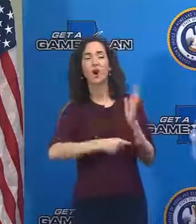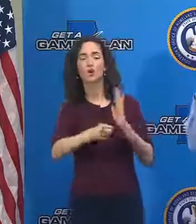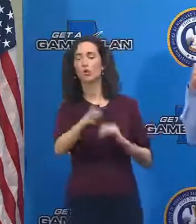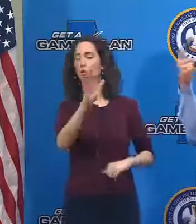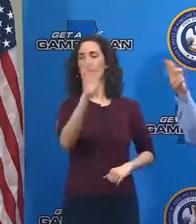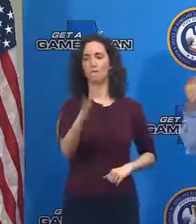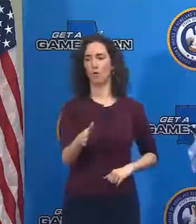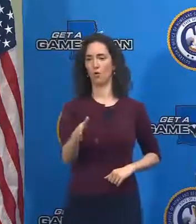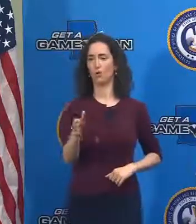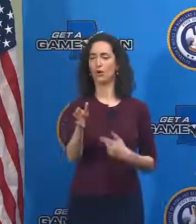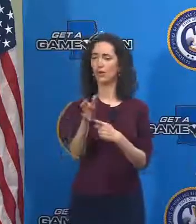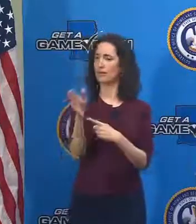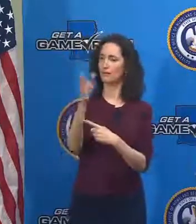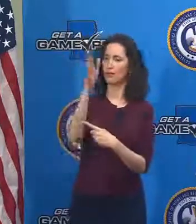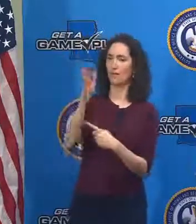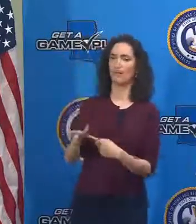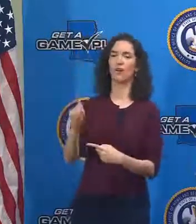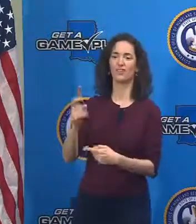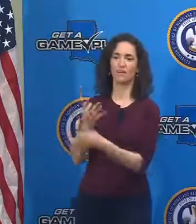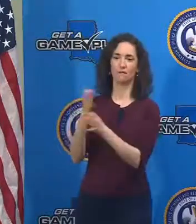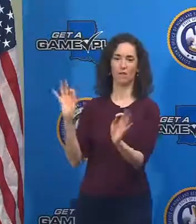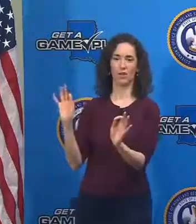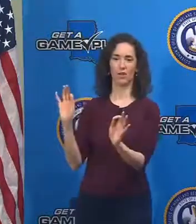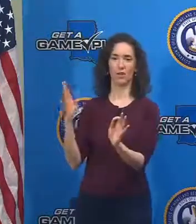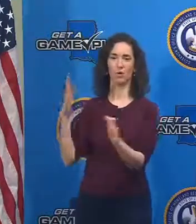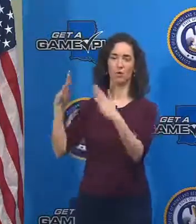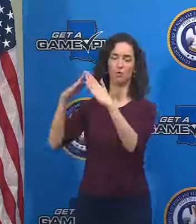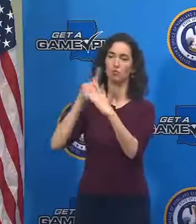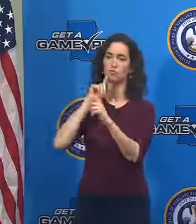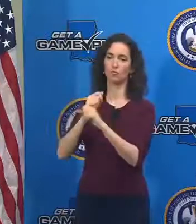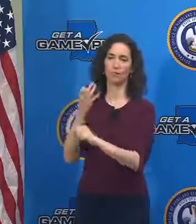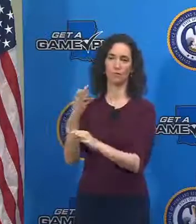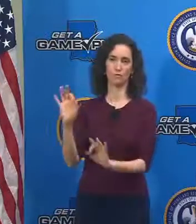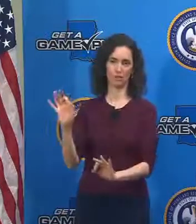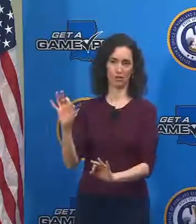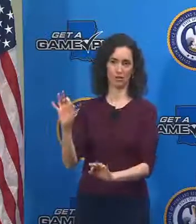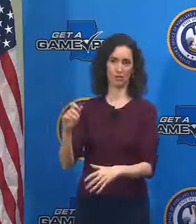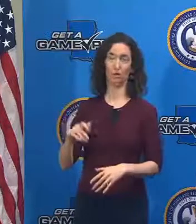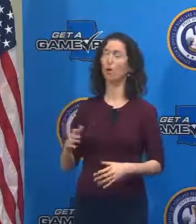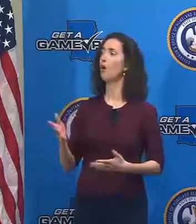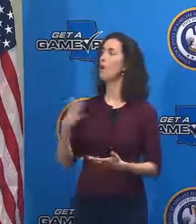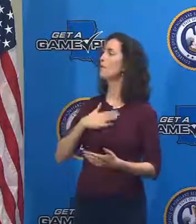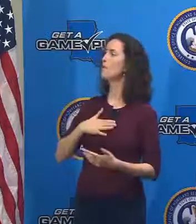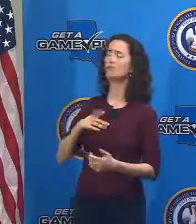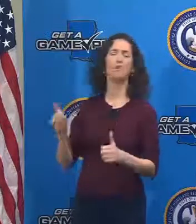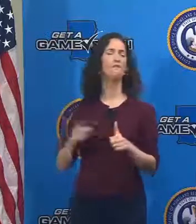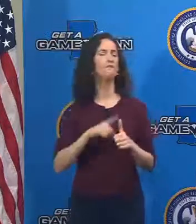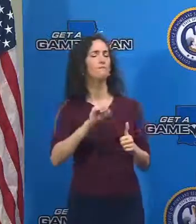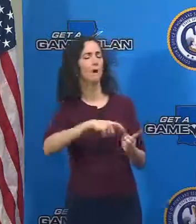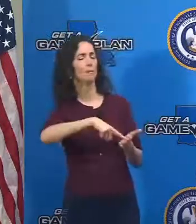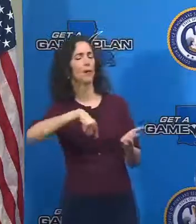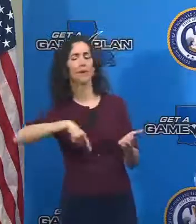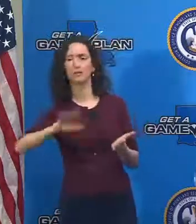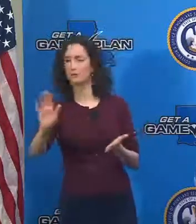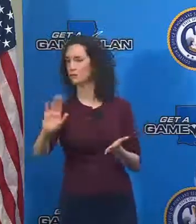us money for that blue roof that was put on, or have you pay in advance or anything like that. That's not going to happen. And finally,